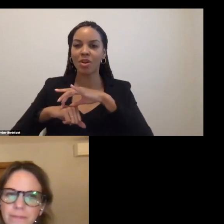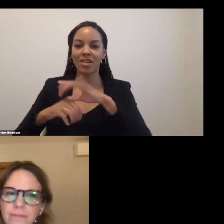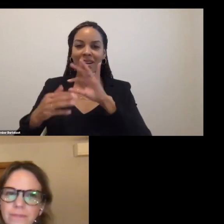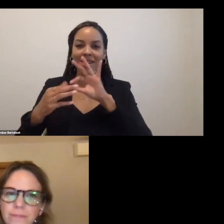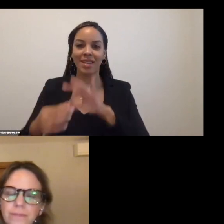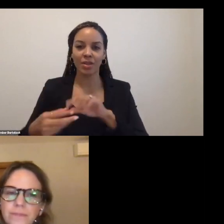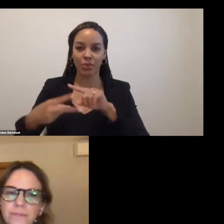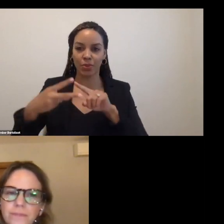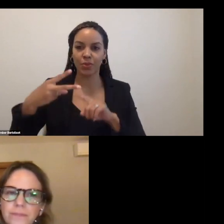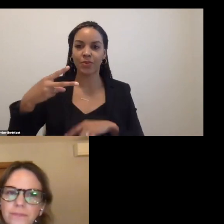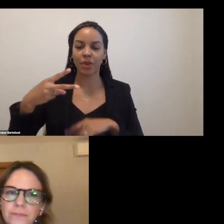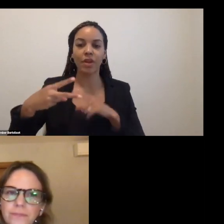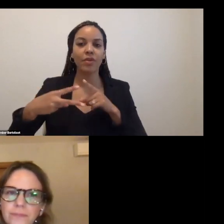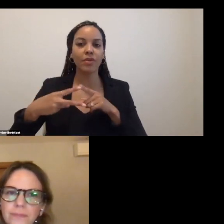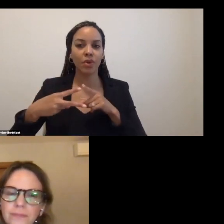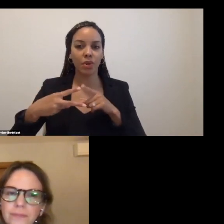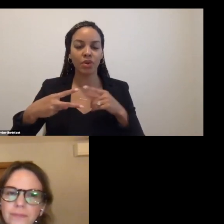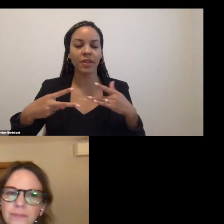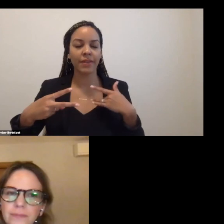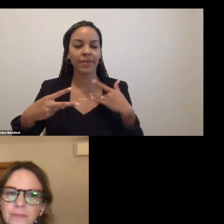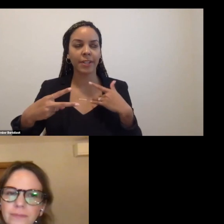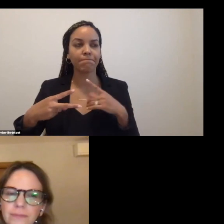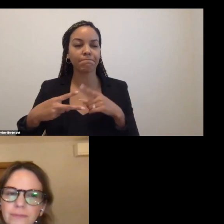things. First of all, the